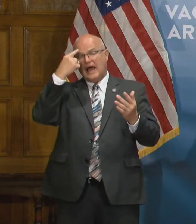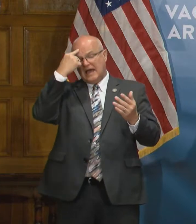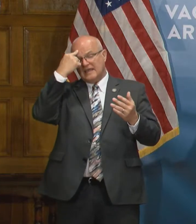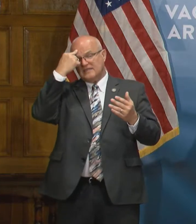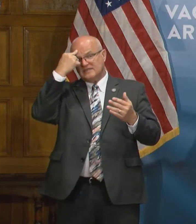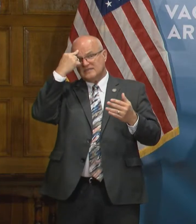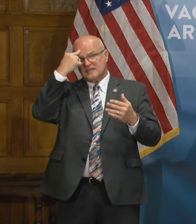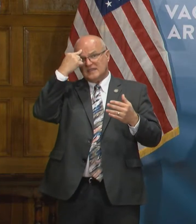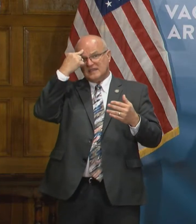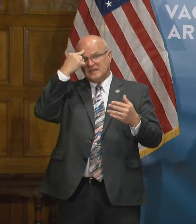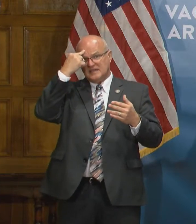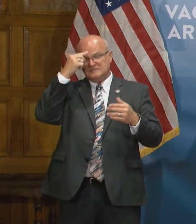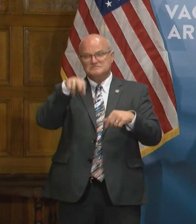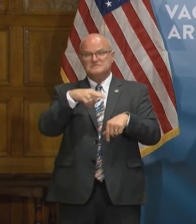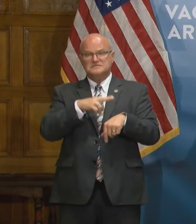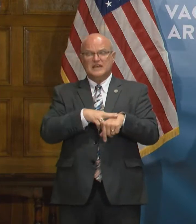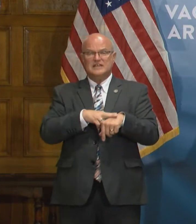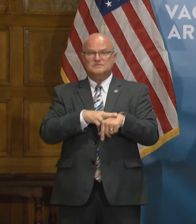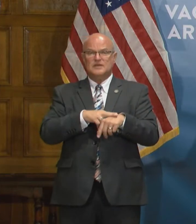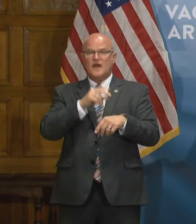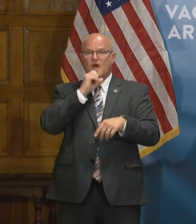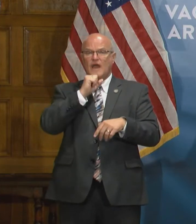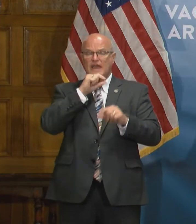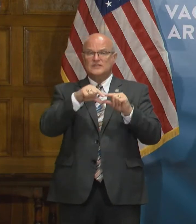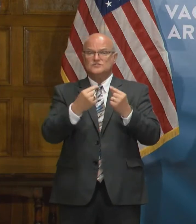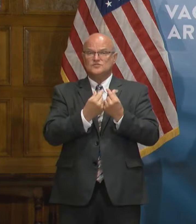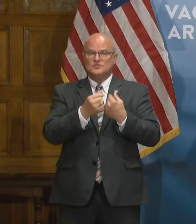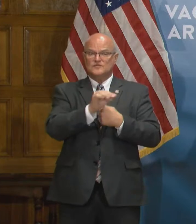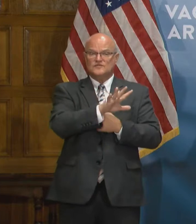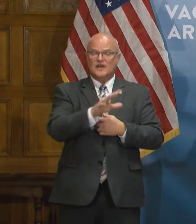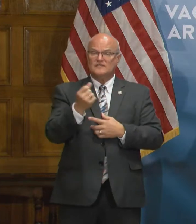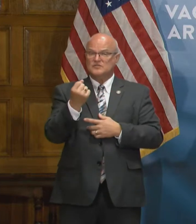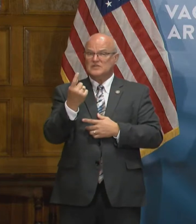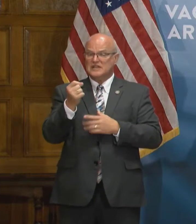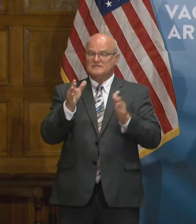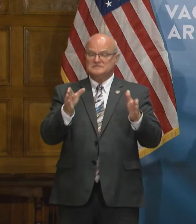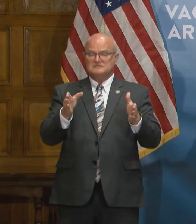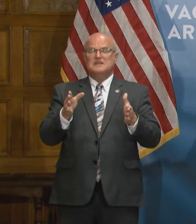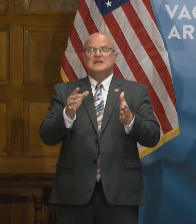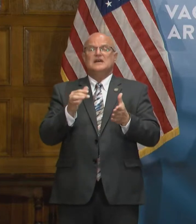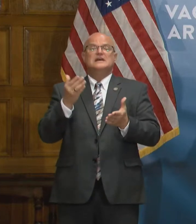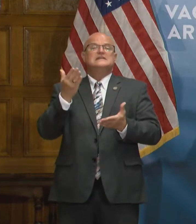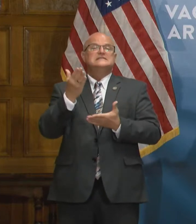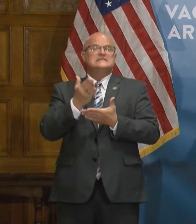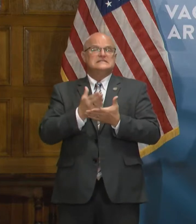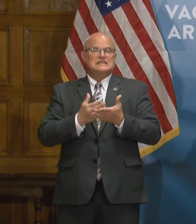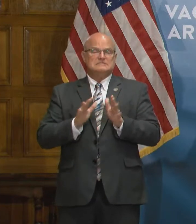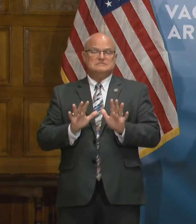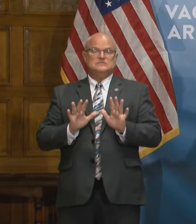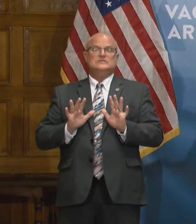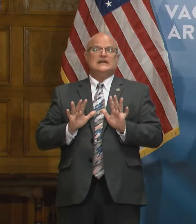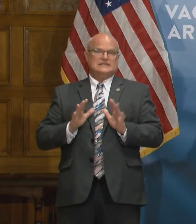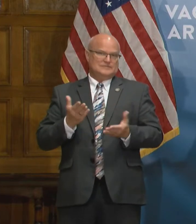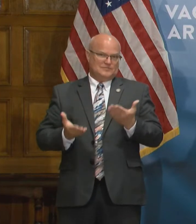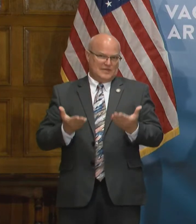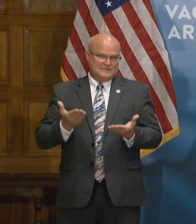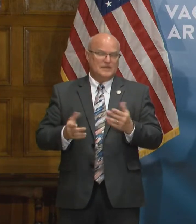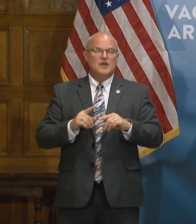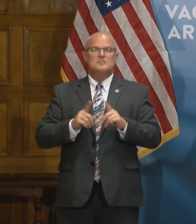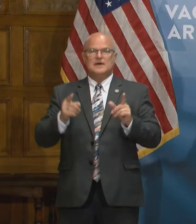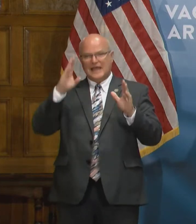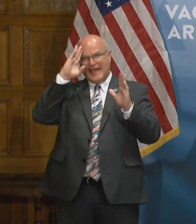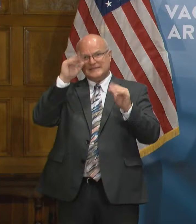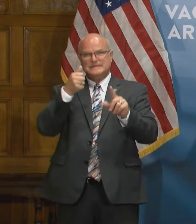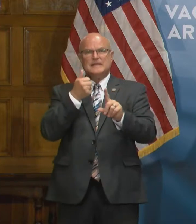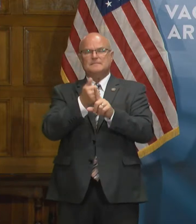will naturally be at that age group probably some reluctance in it, but I